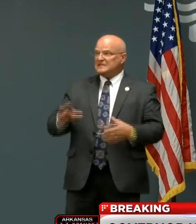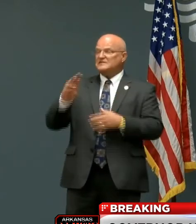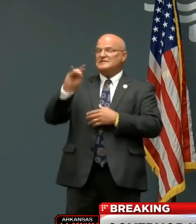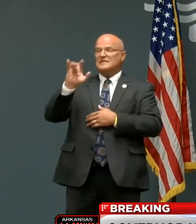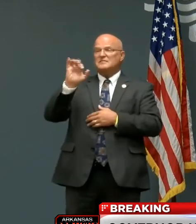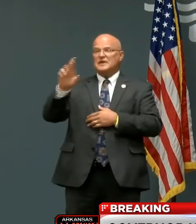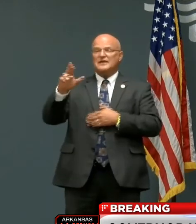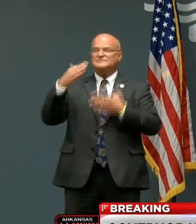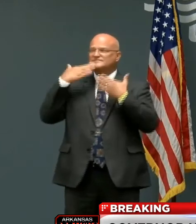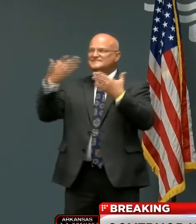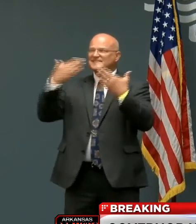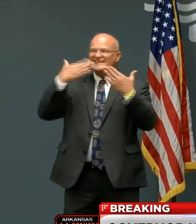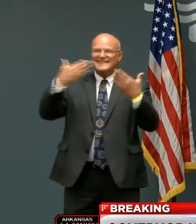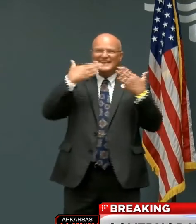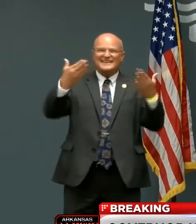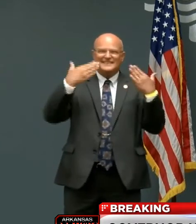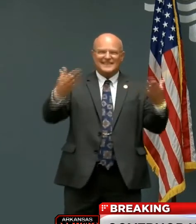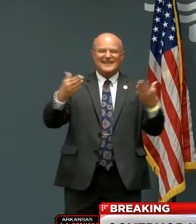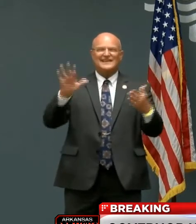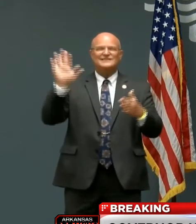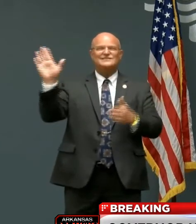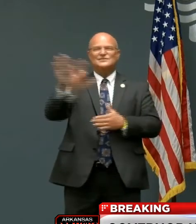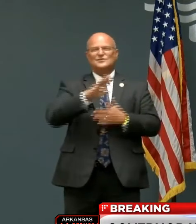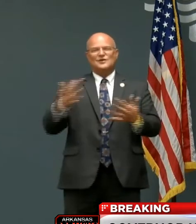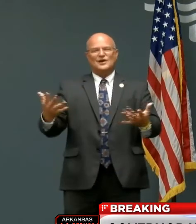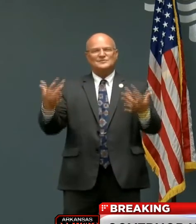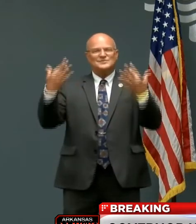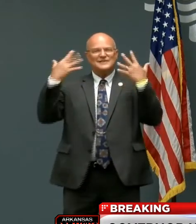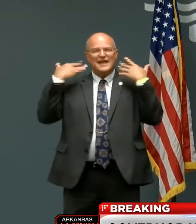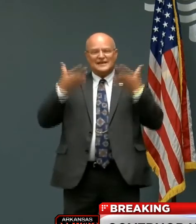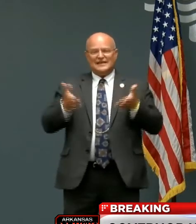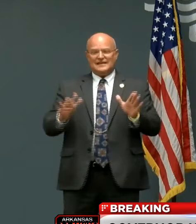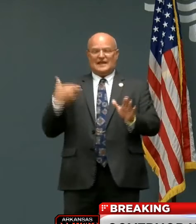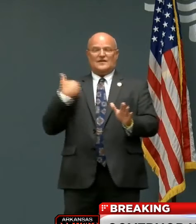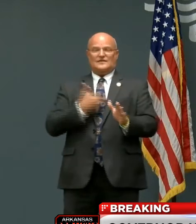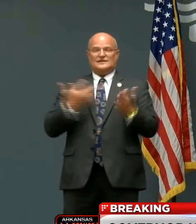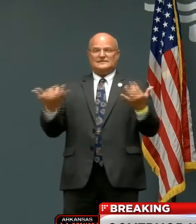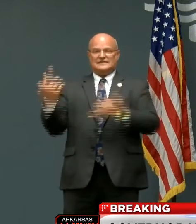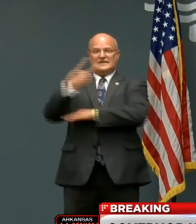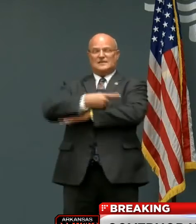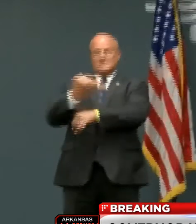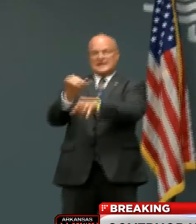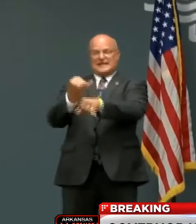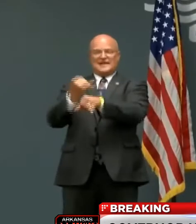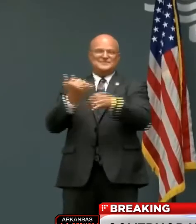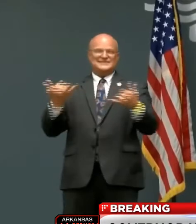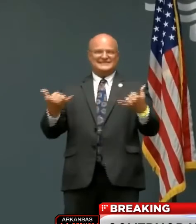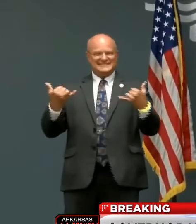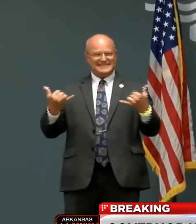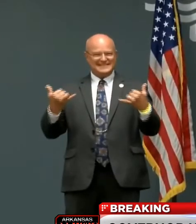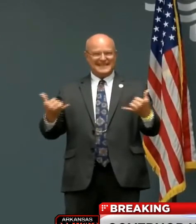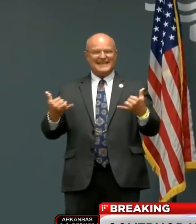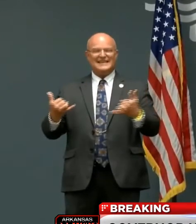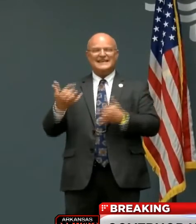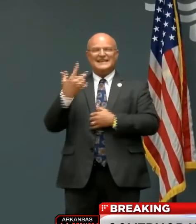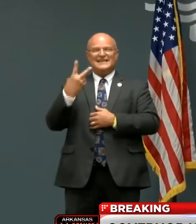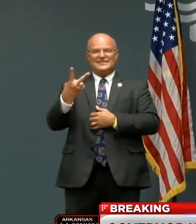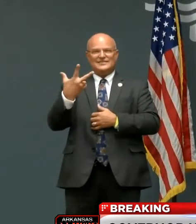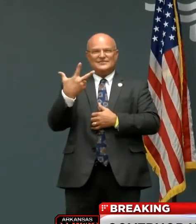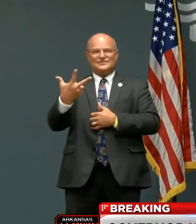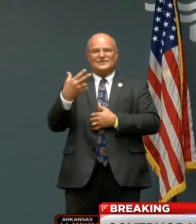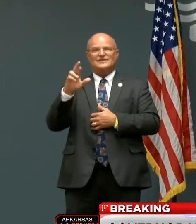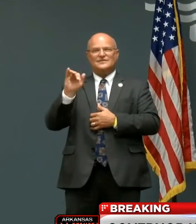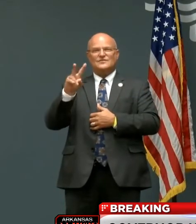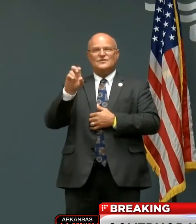And I want to thank each of your hospitality for allowing us to be here on the campus today and to have this discussion